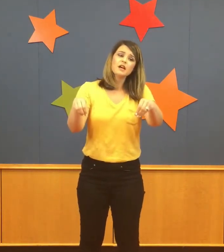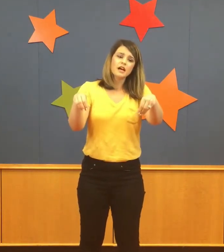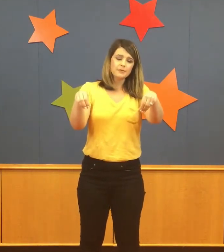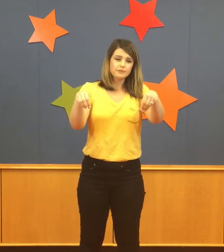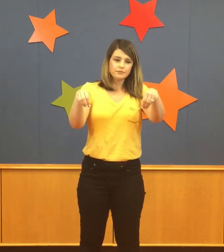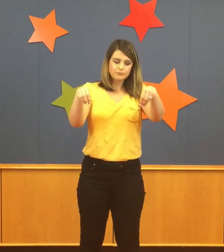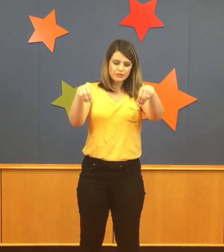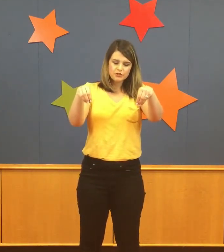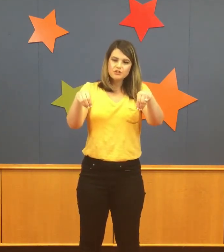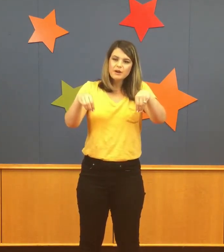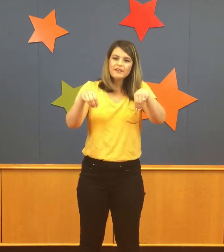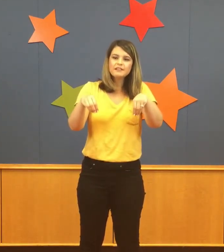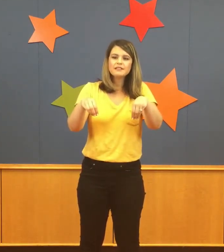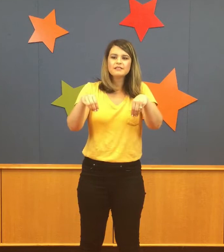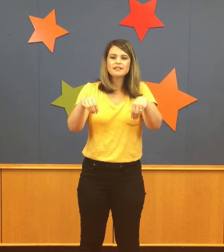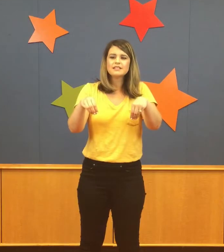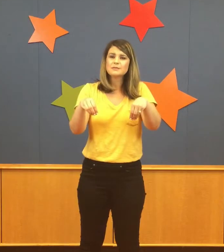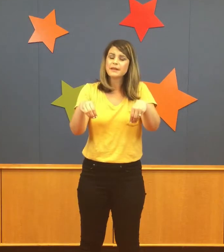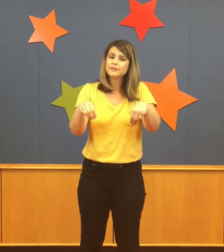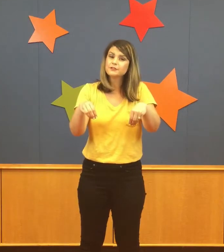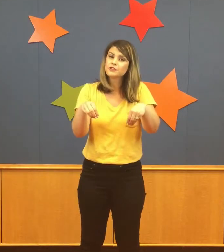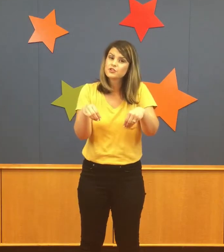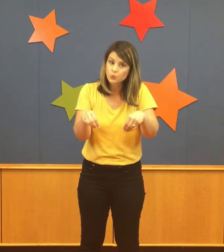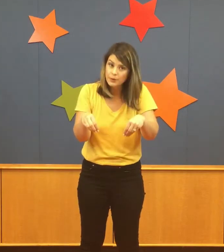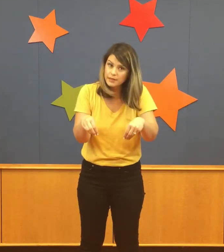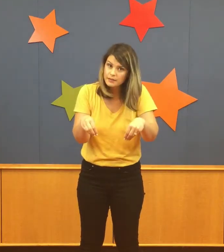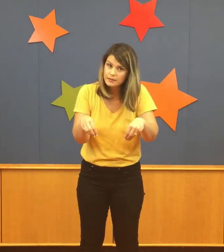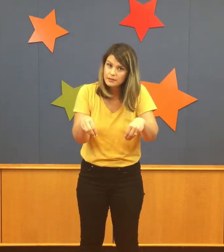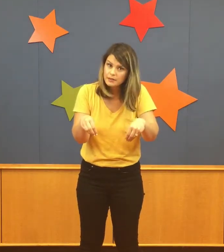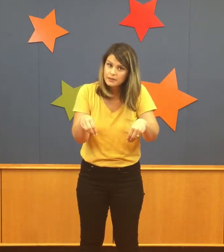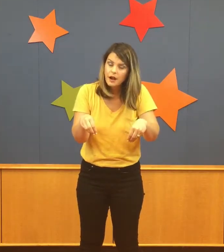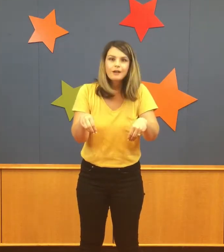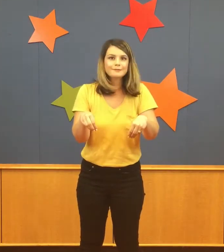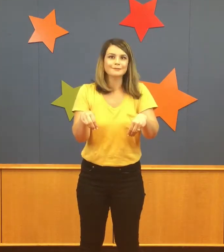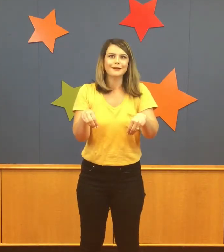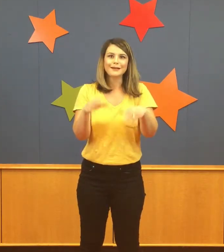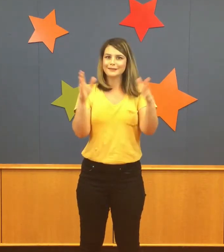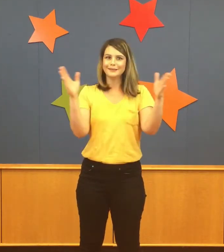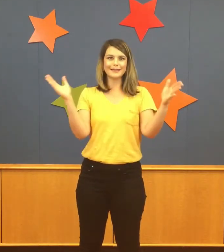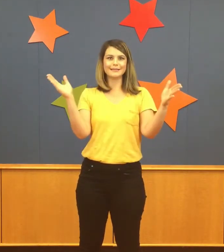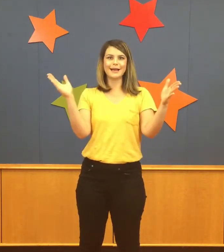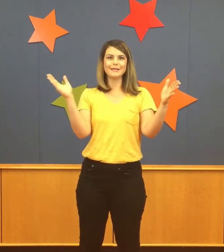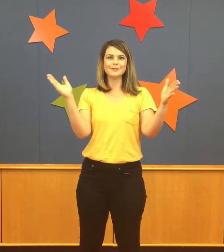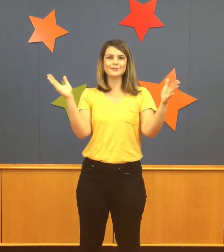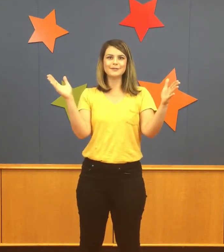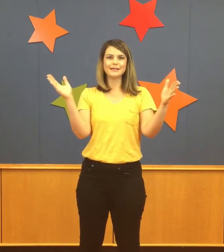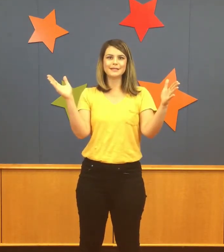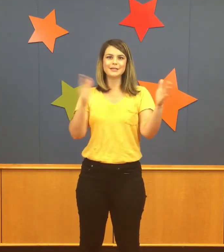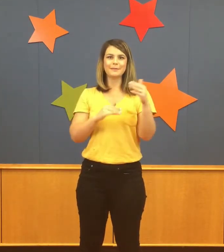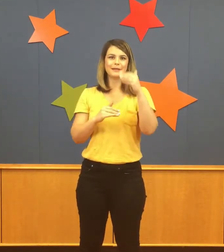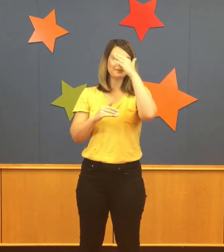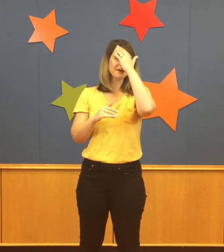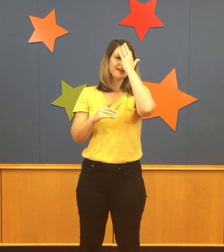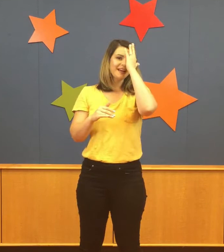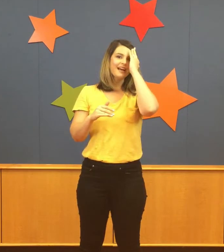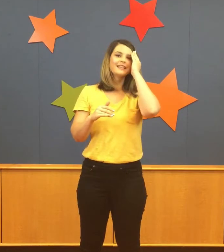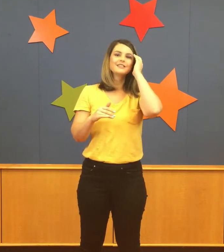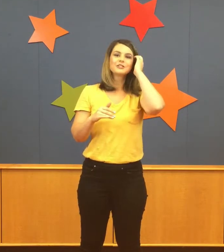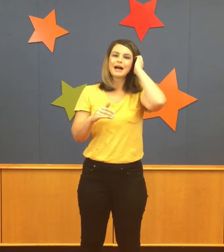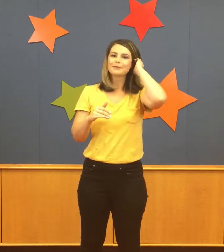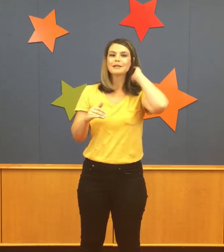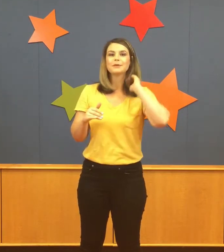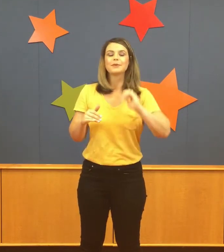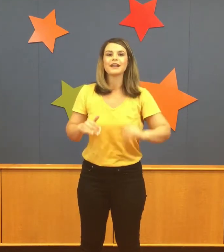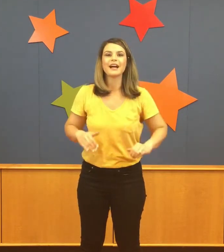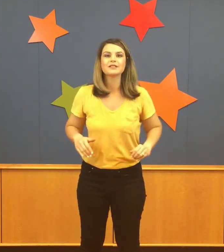me, but do you have anything that's better for swimming? Yes, I do, said the shopkeeper, and